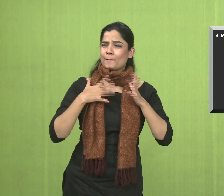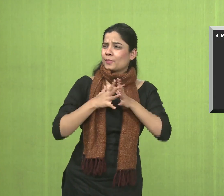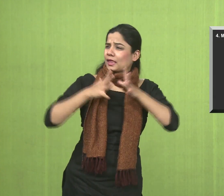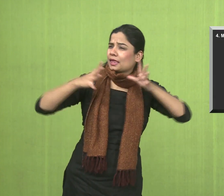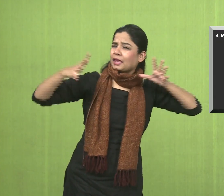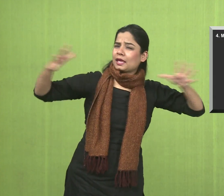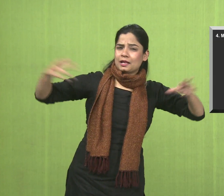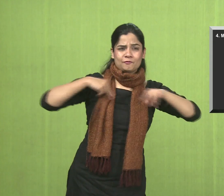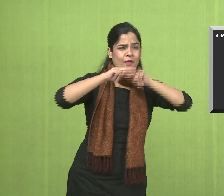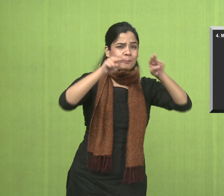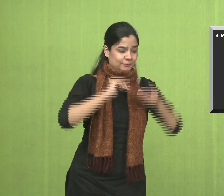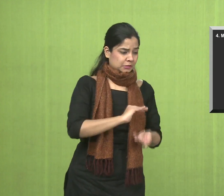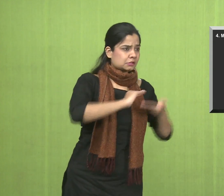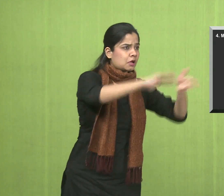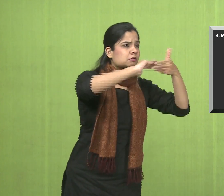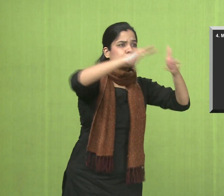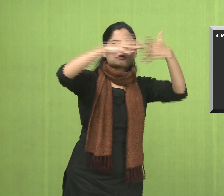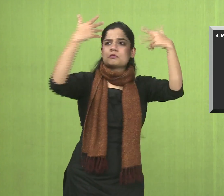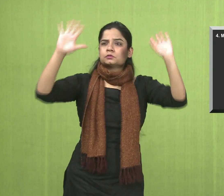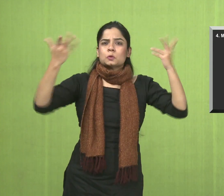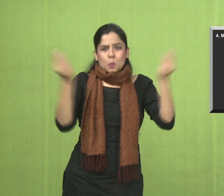Make use of available resources. For example, if you have a very big house